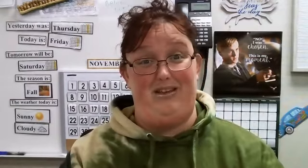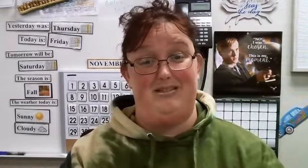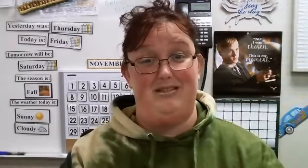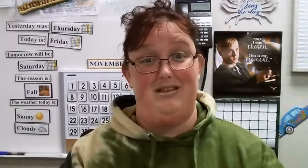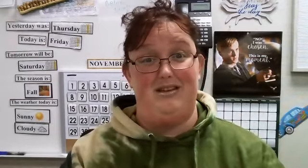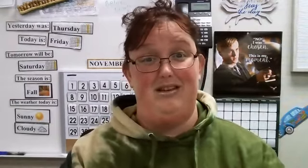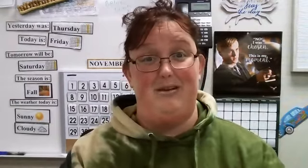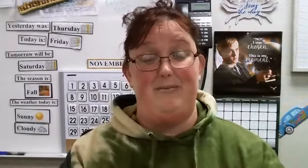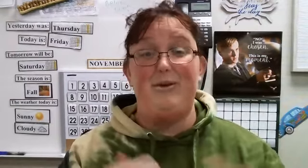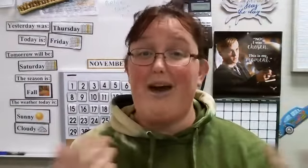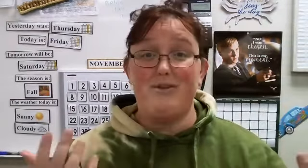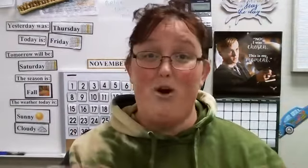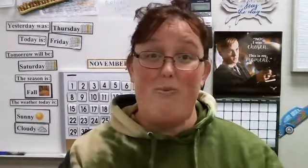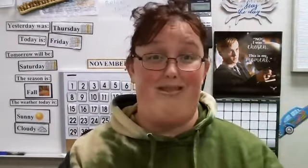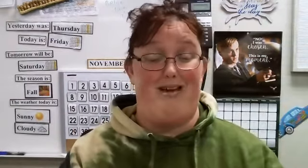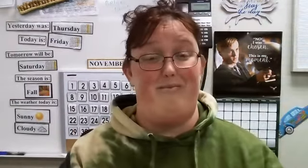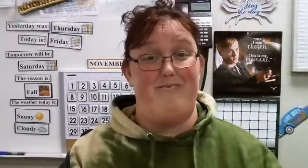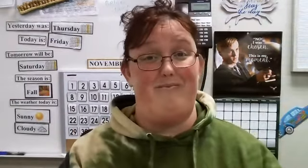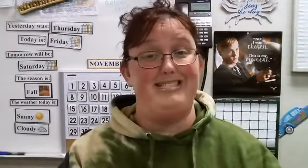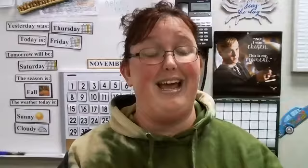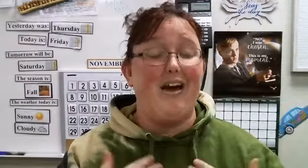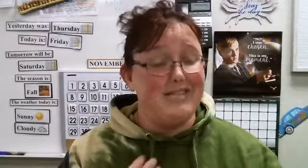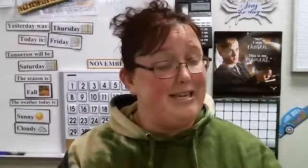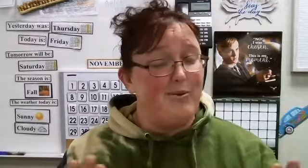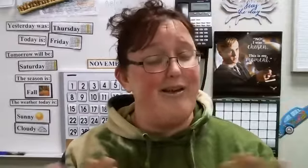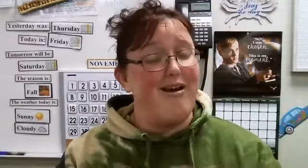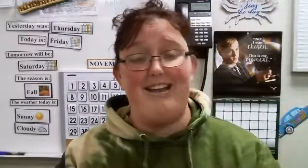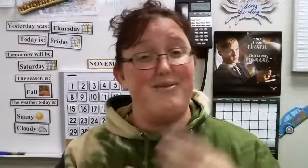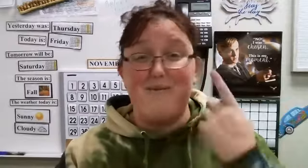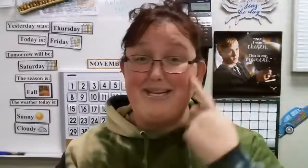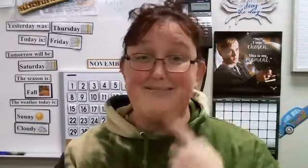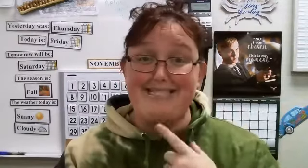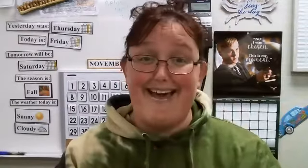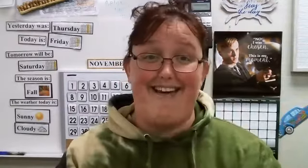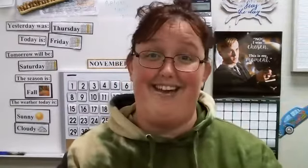feelings. But you have to cope with them because I have to keep going on even though it makes me sad.